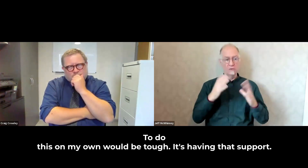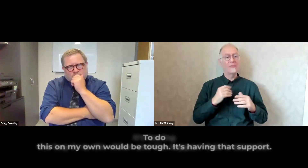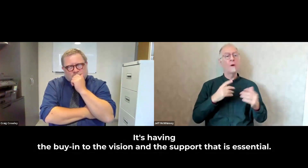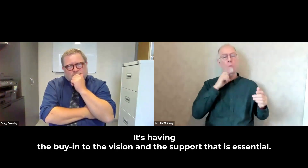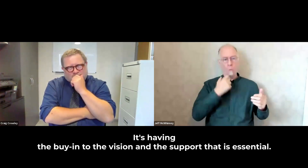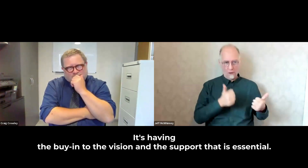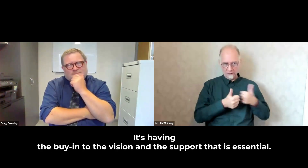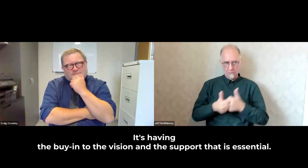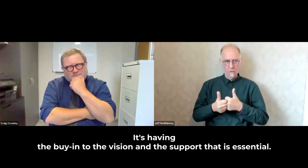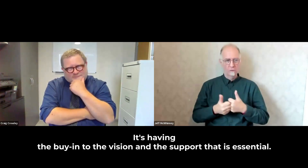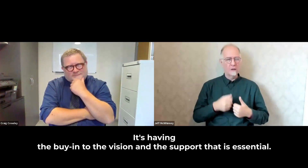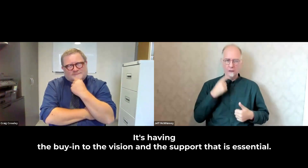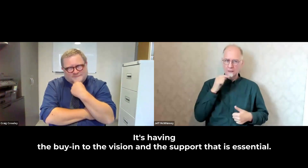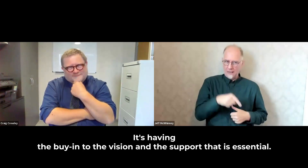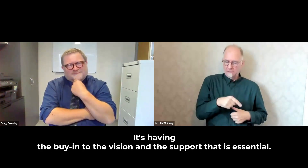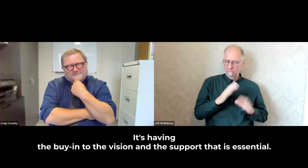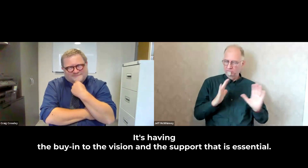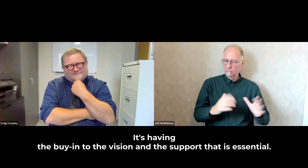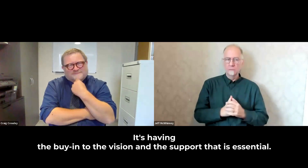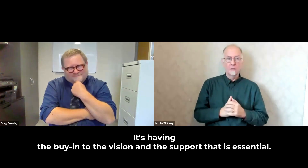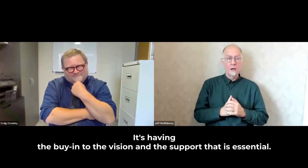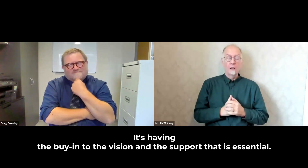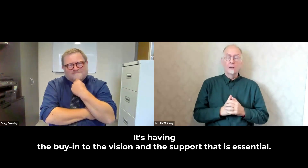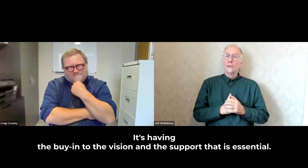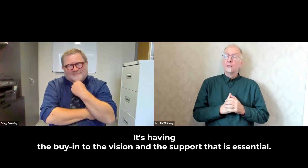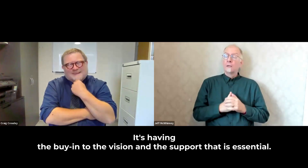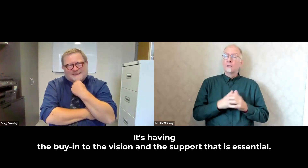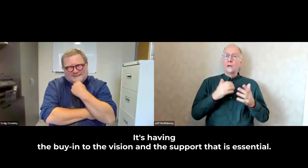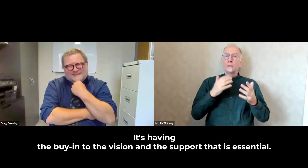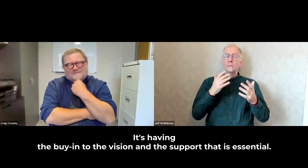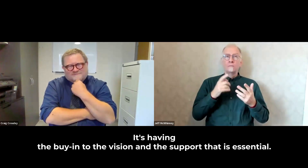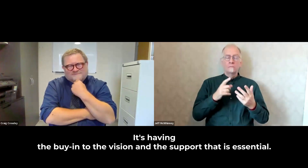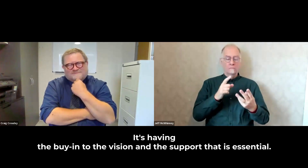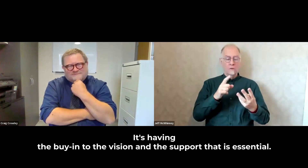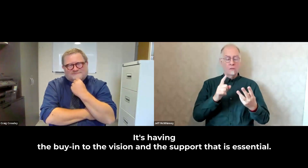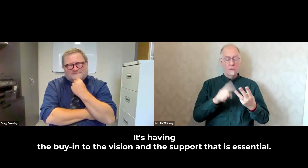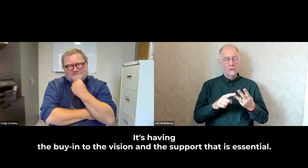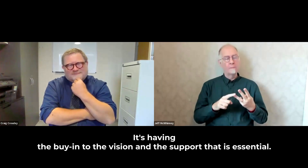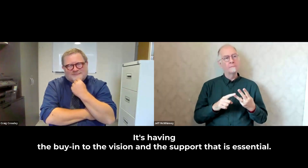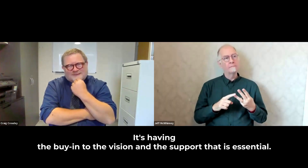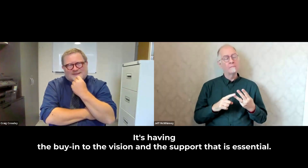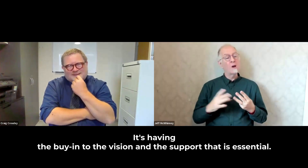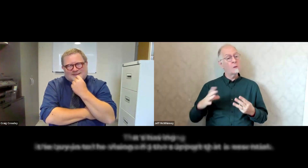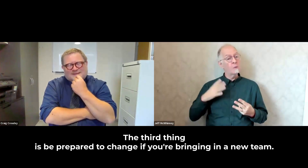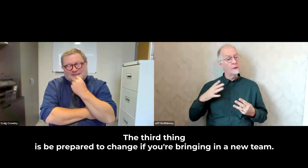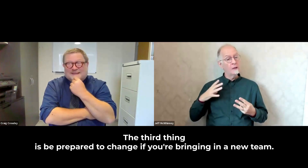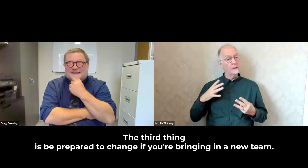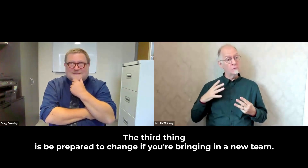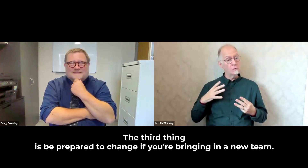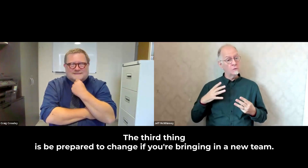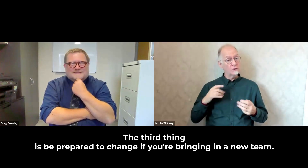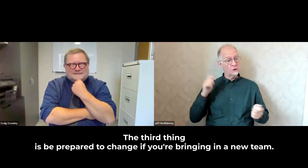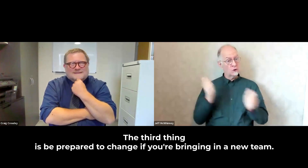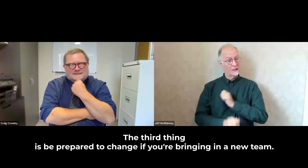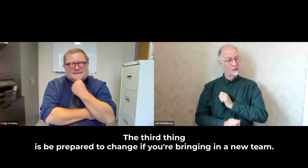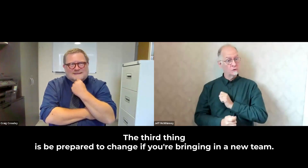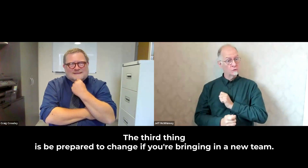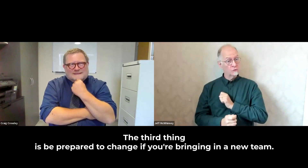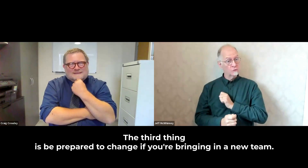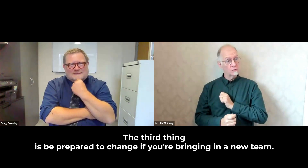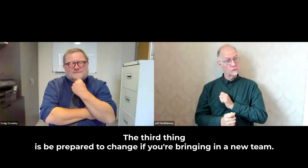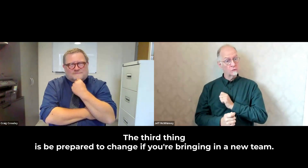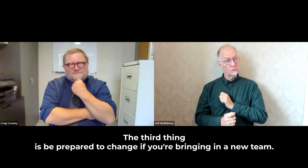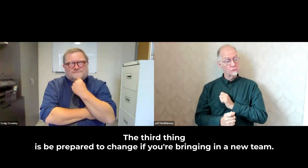that support. It's having the buy-in to the vision and the support that is essential. The third thing